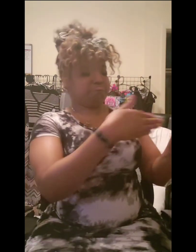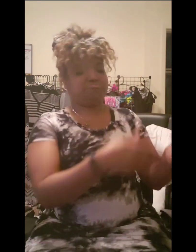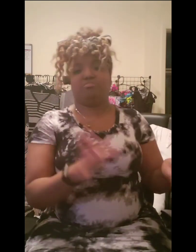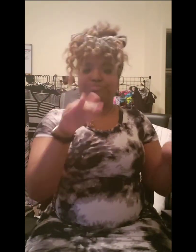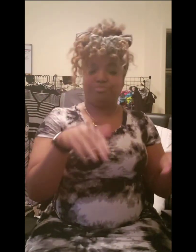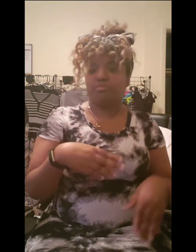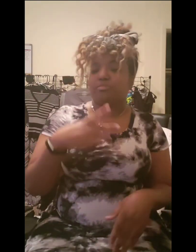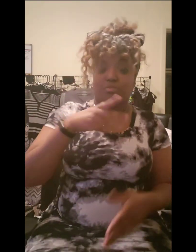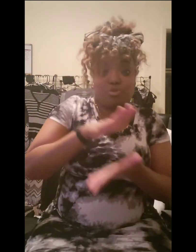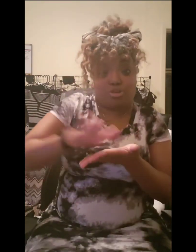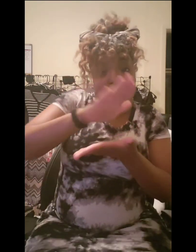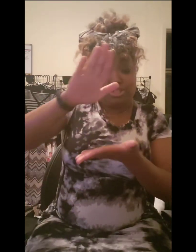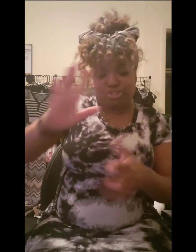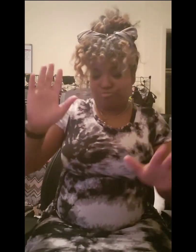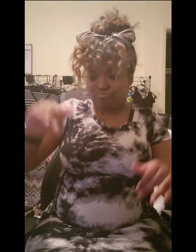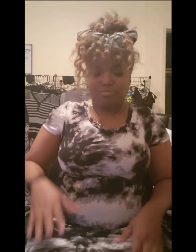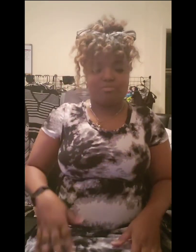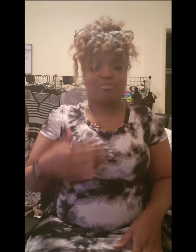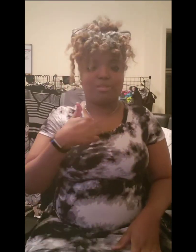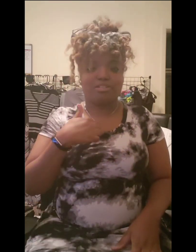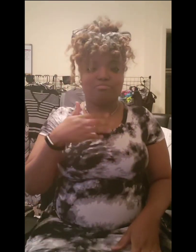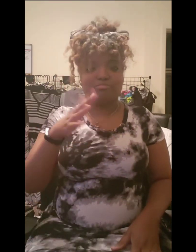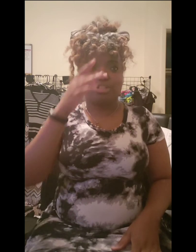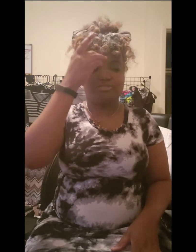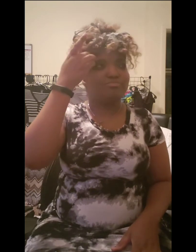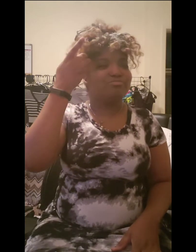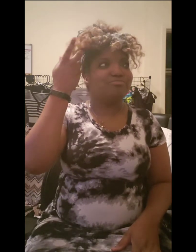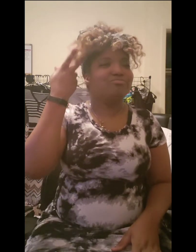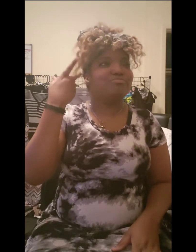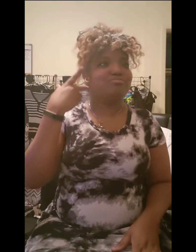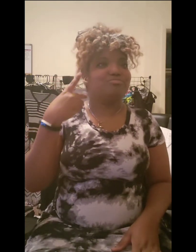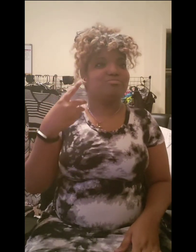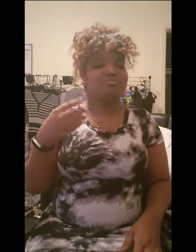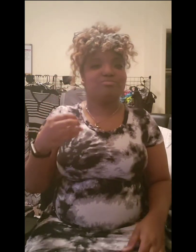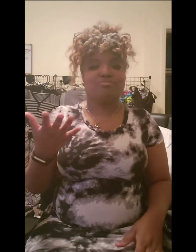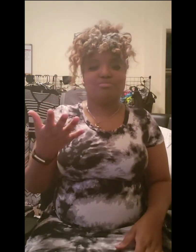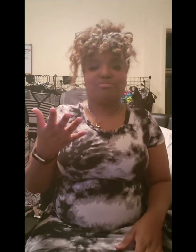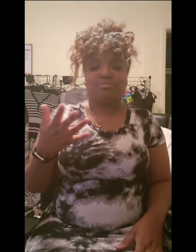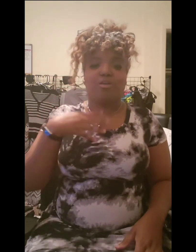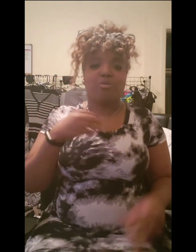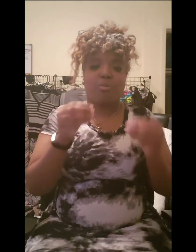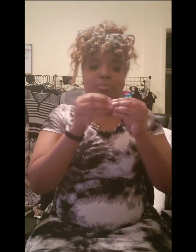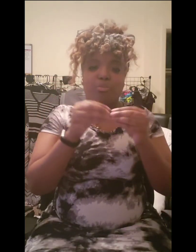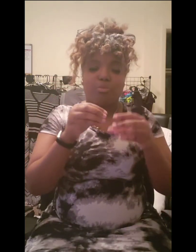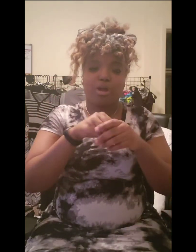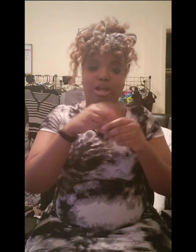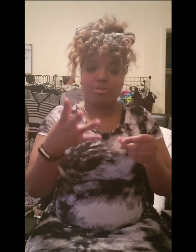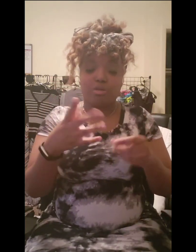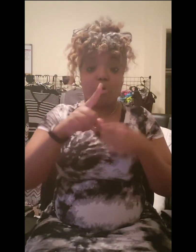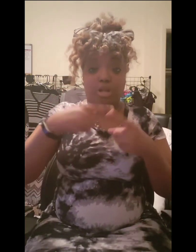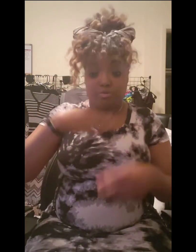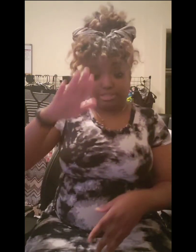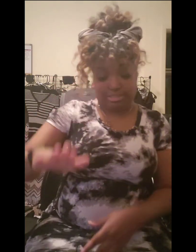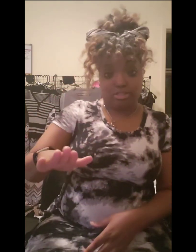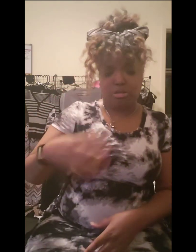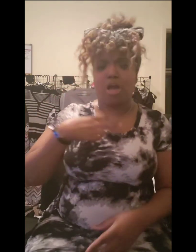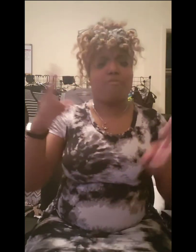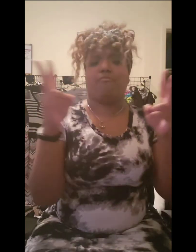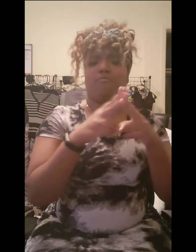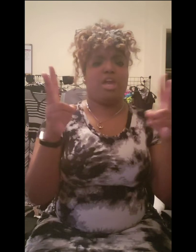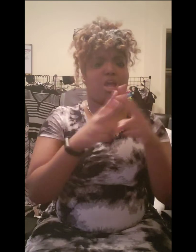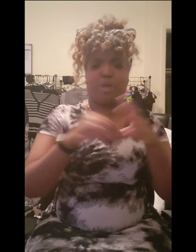So after I graduated, I threw high school in the trash. I was like, forget that school. I'm going to try to do better.